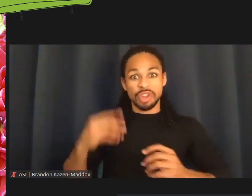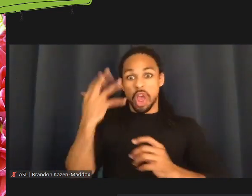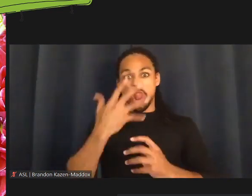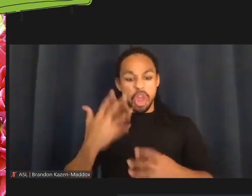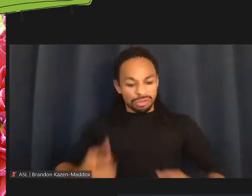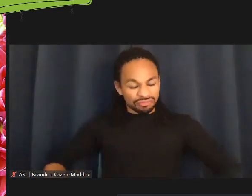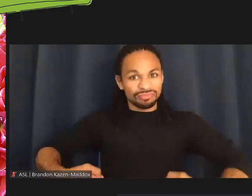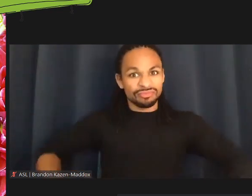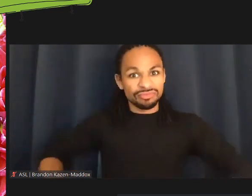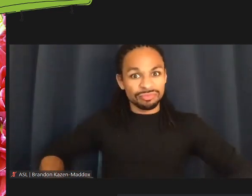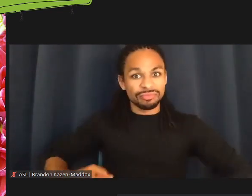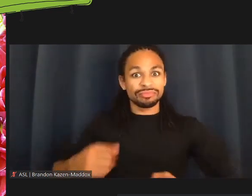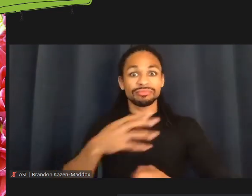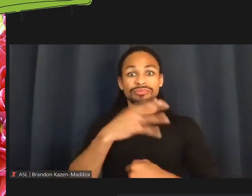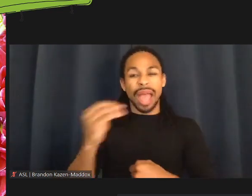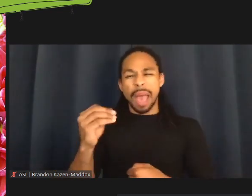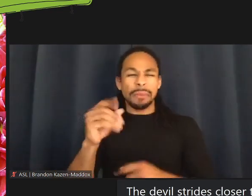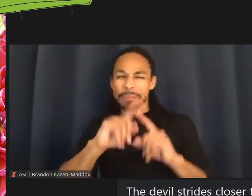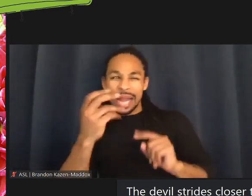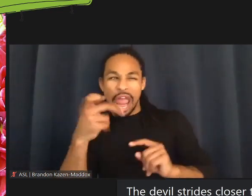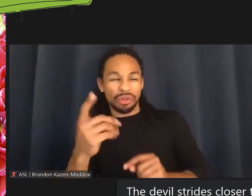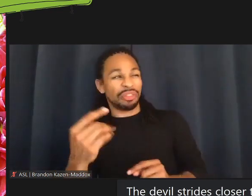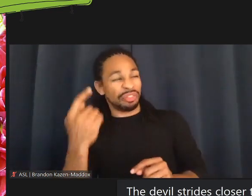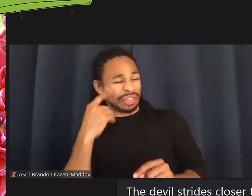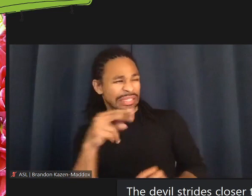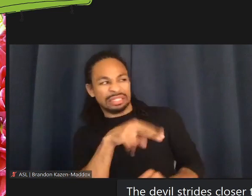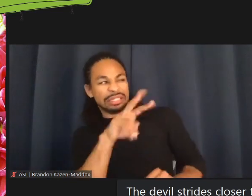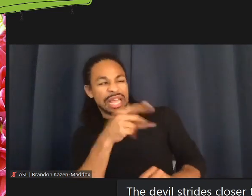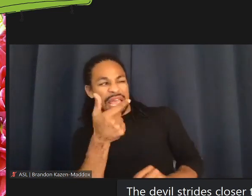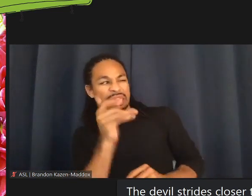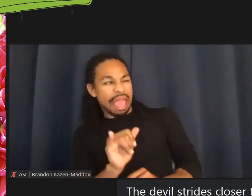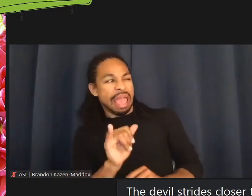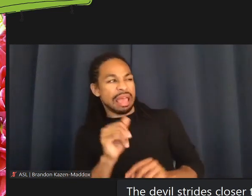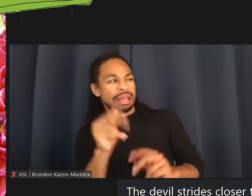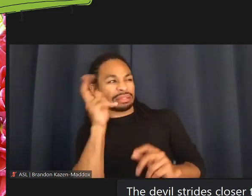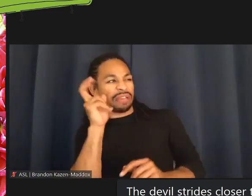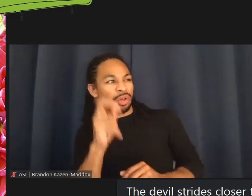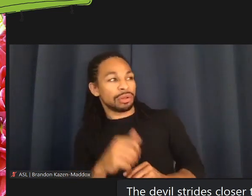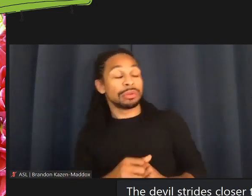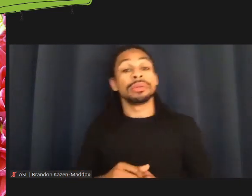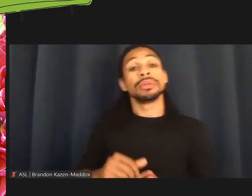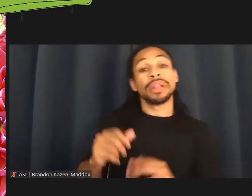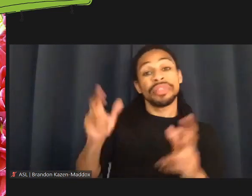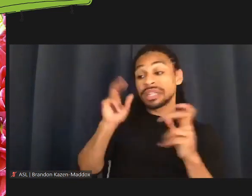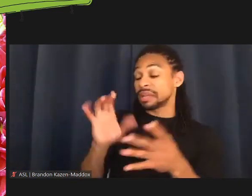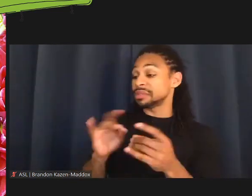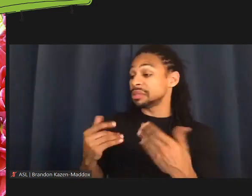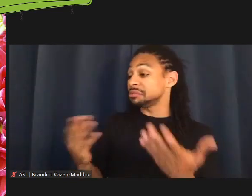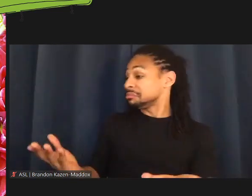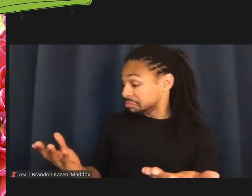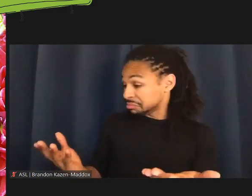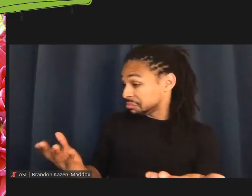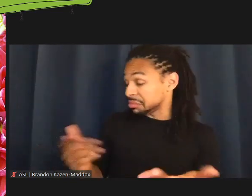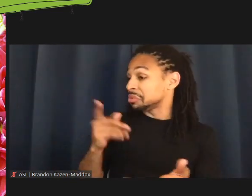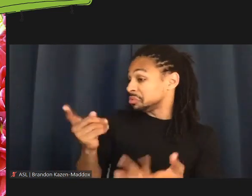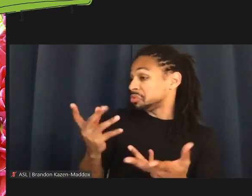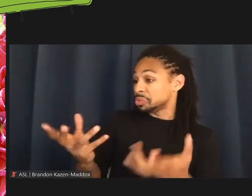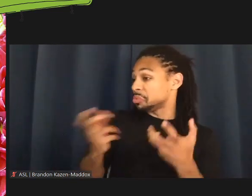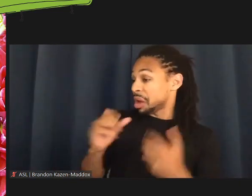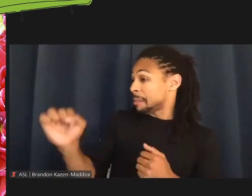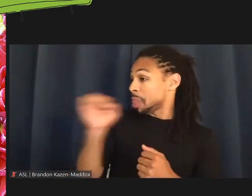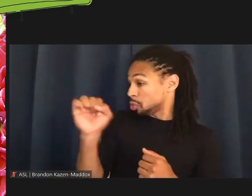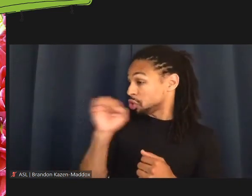expression, it's still gay to Harold. The devil values consent, so they ask Harold if he would like a fellatio, and Harold nods